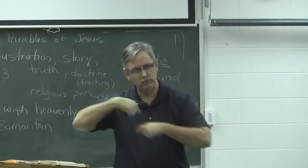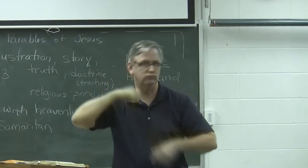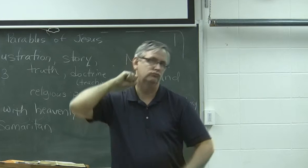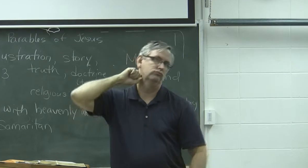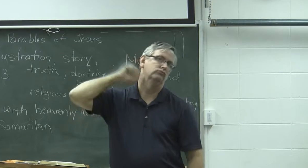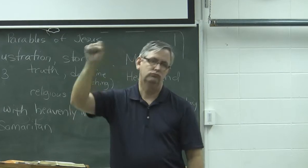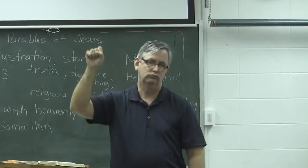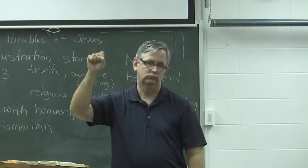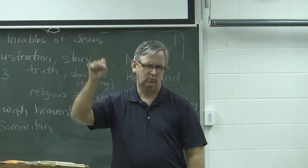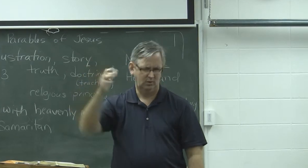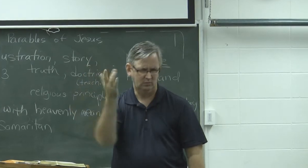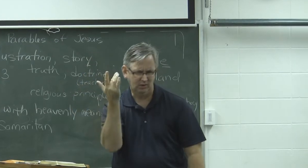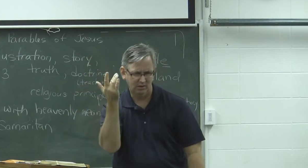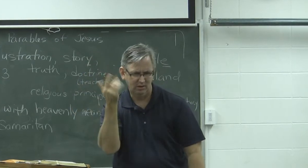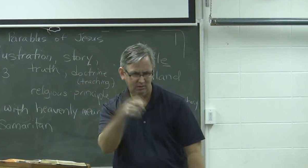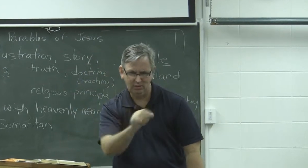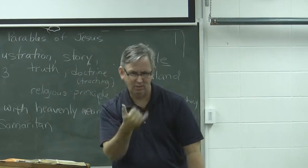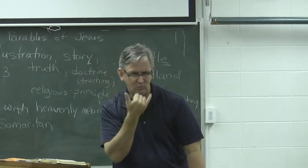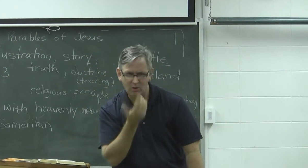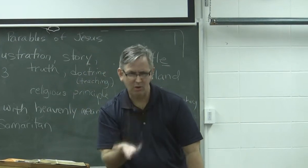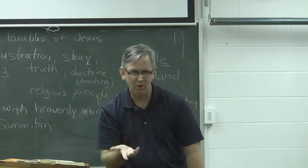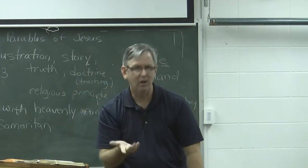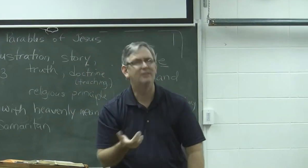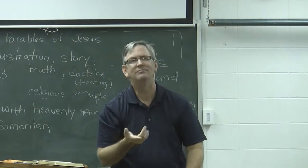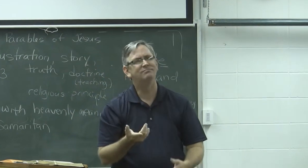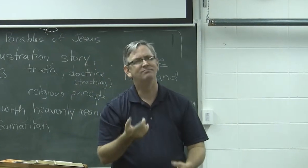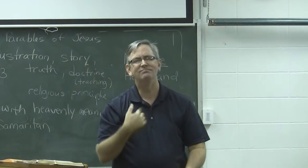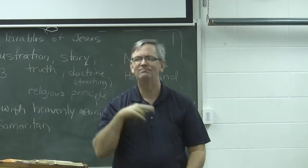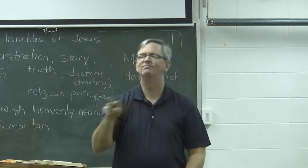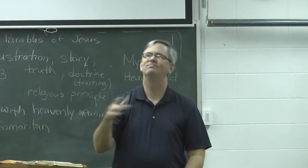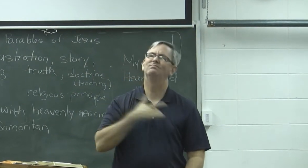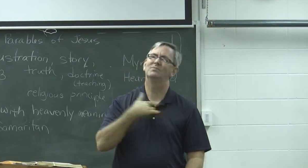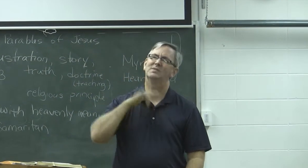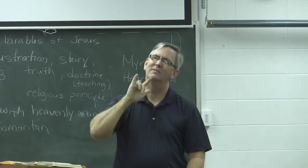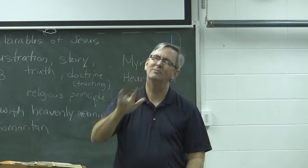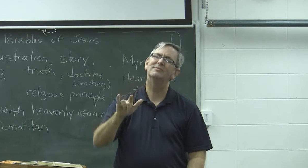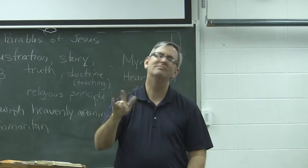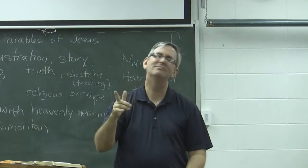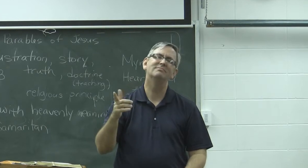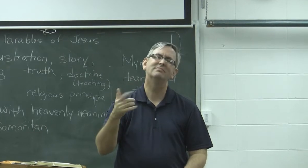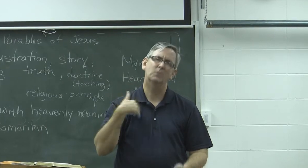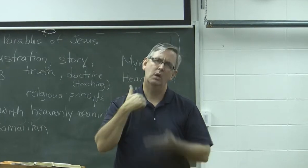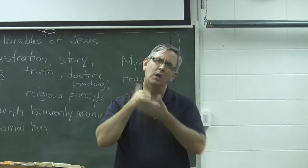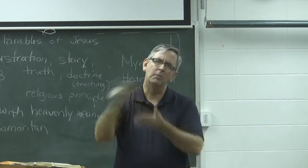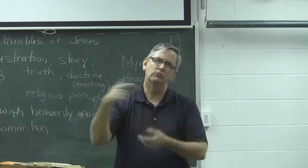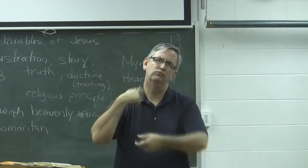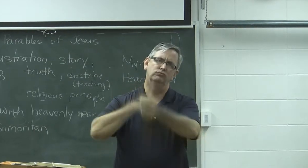switch places with him. The judge asked him, why? You did nothing wrong. I felt very sorry for him, the man said,